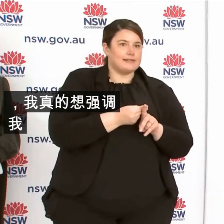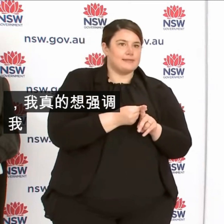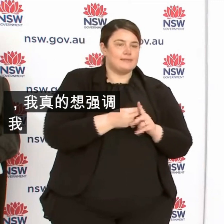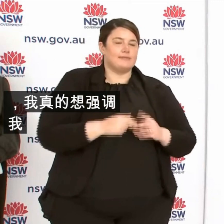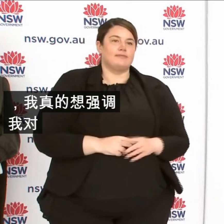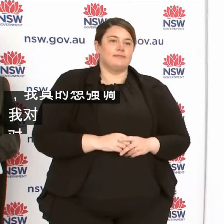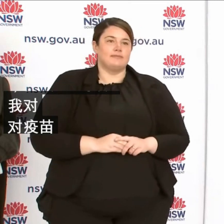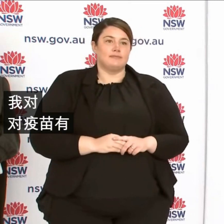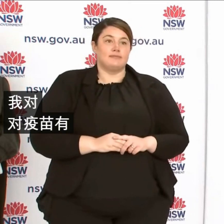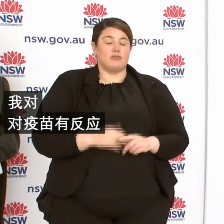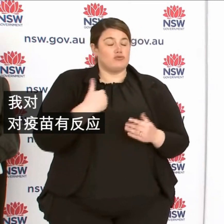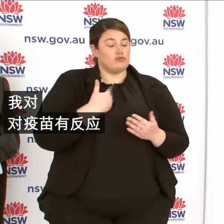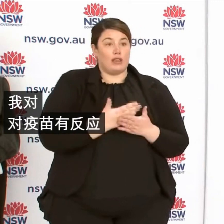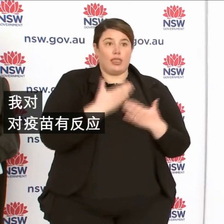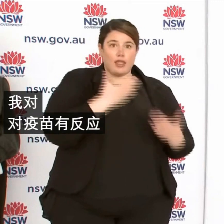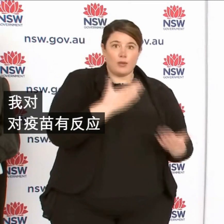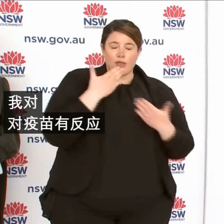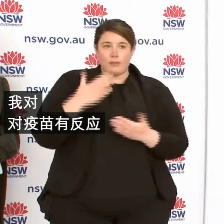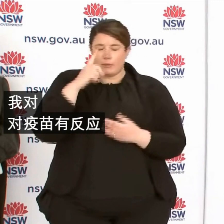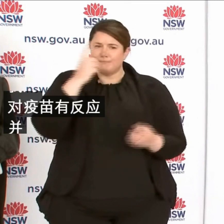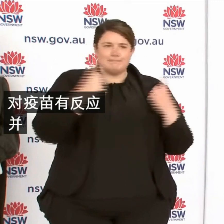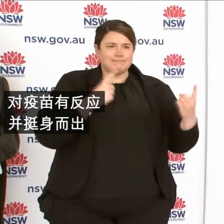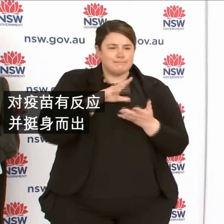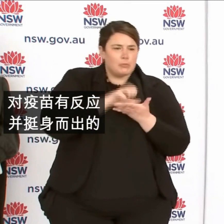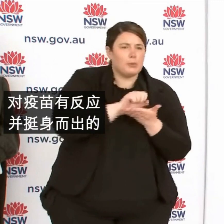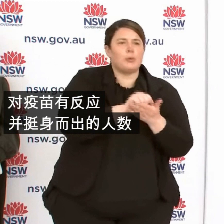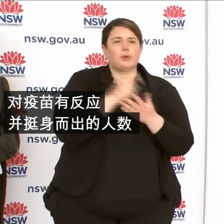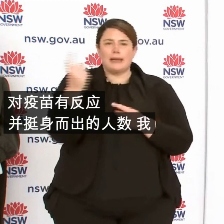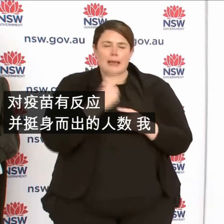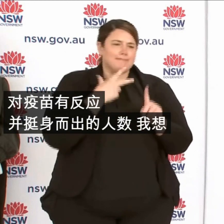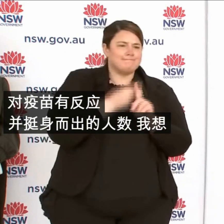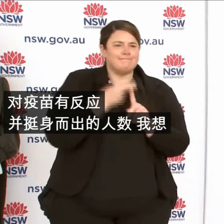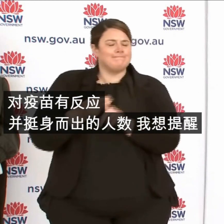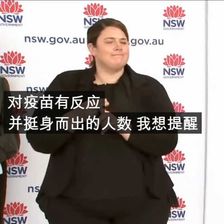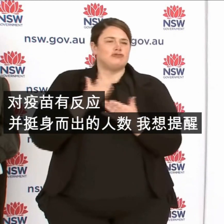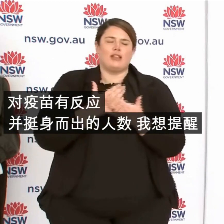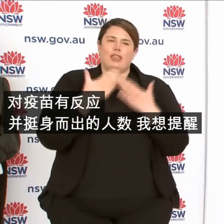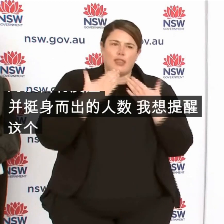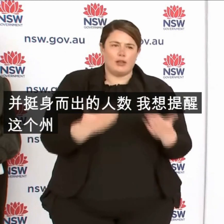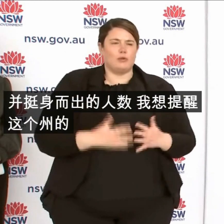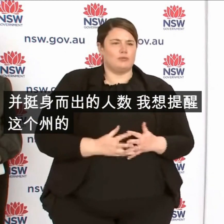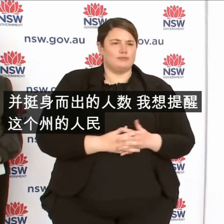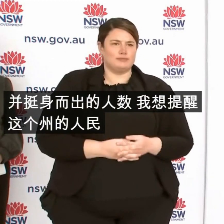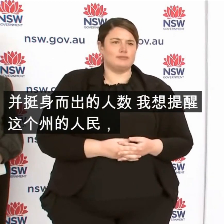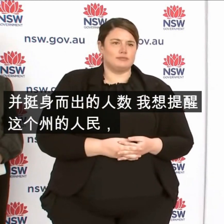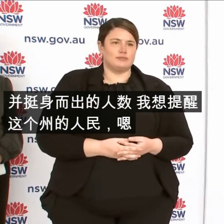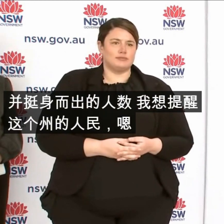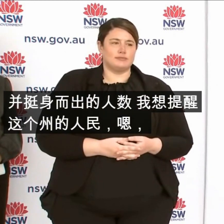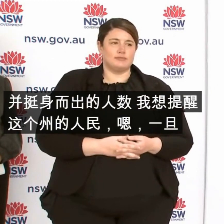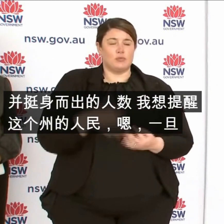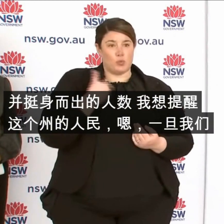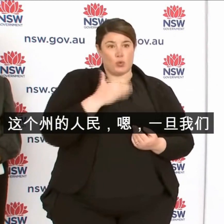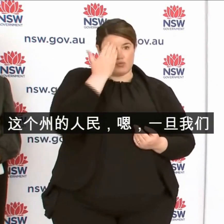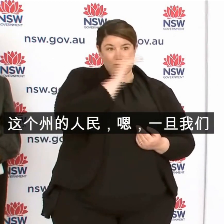with the number of people that have responded to vaccines and coming forward. I want to remind the people of this state